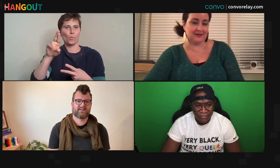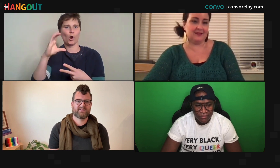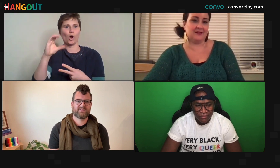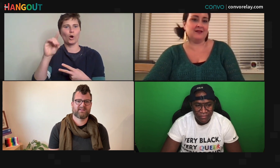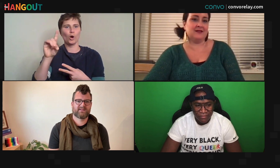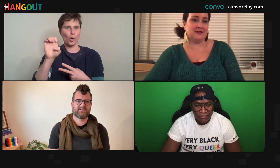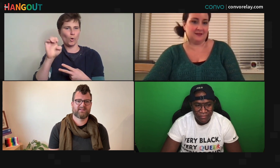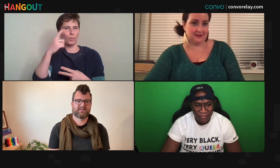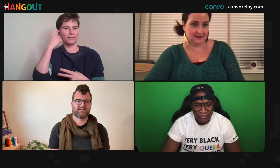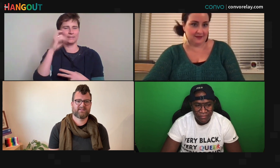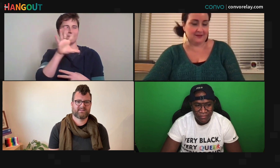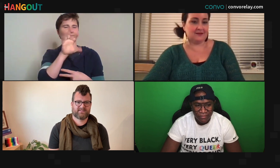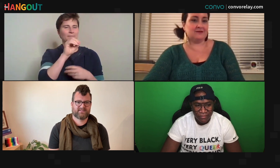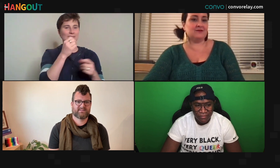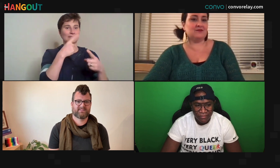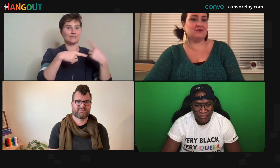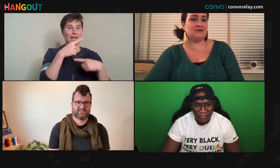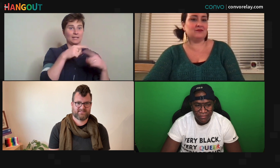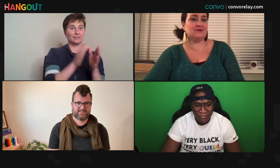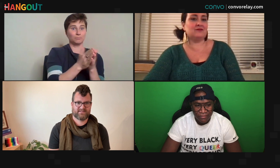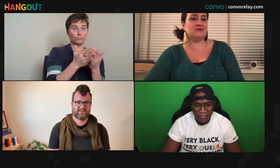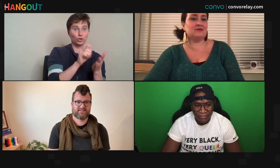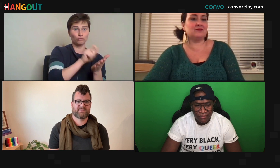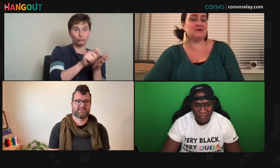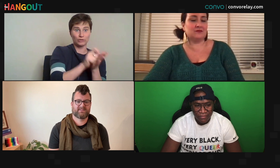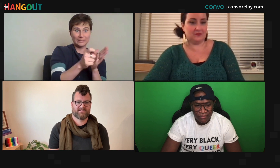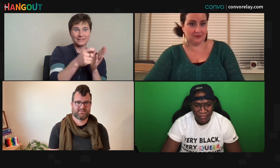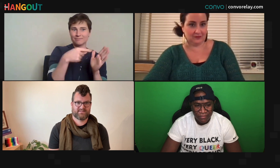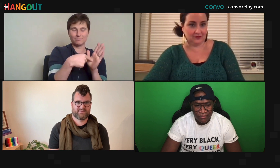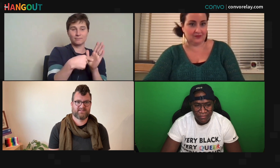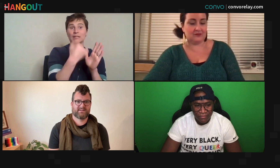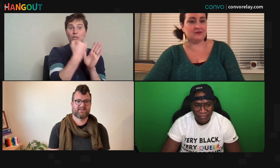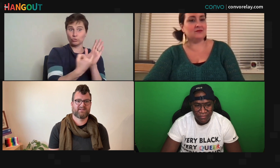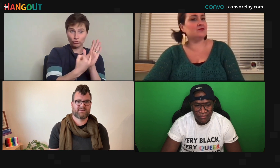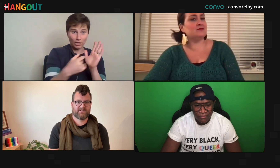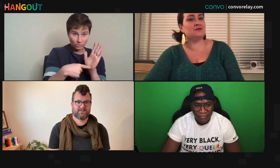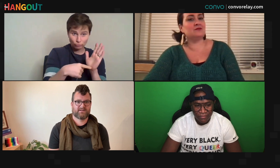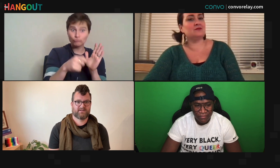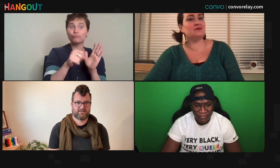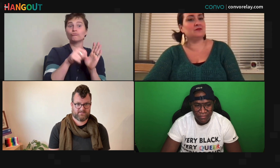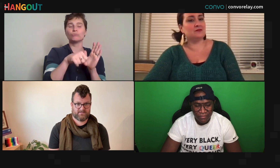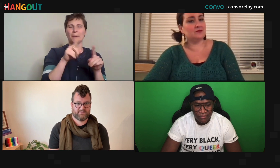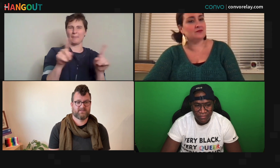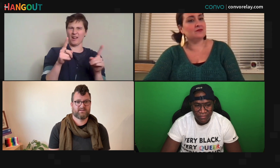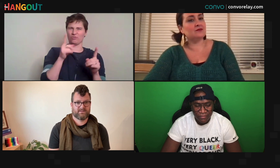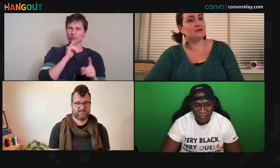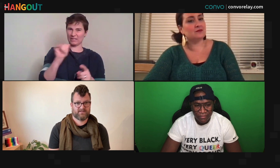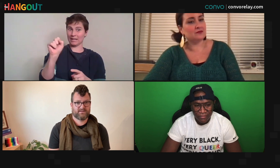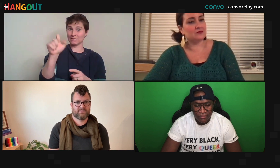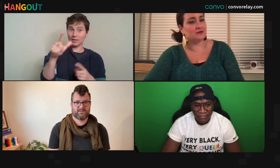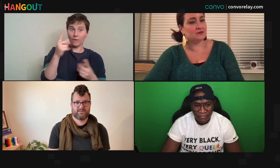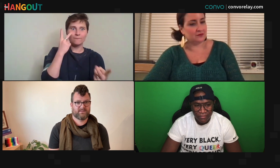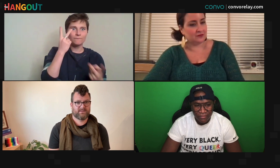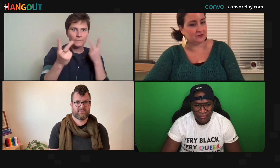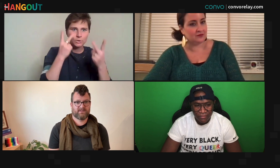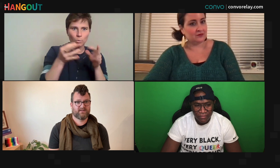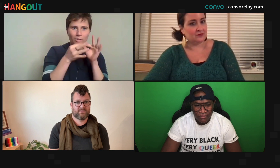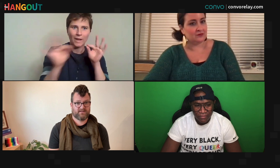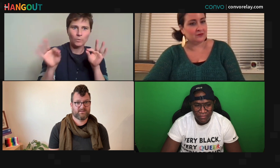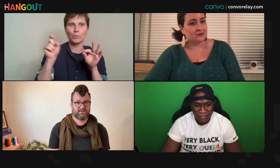deaf. Also, there's a QR code because 50 signs. That book was written and illustrated,